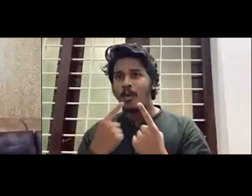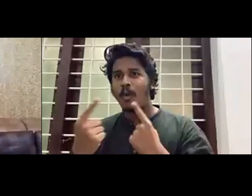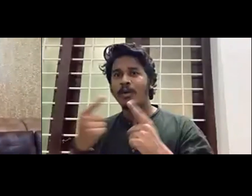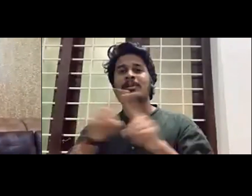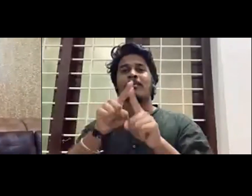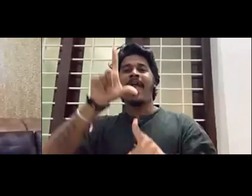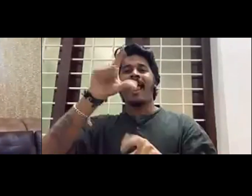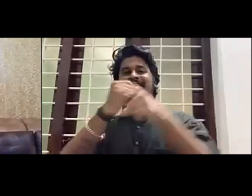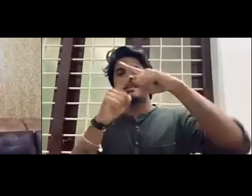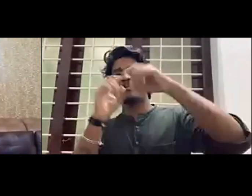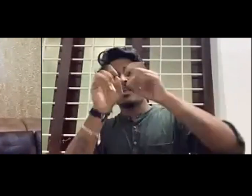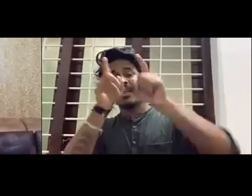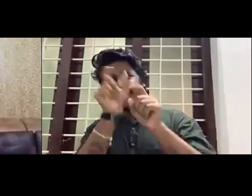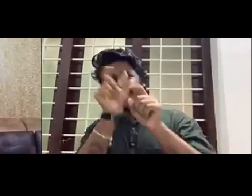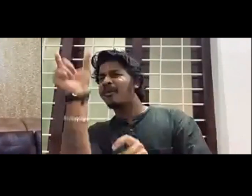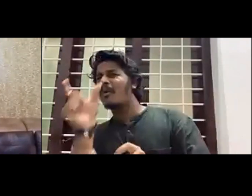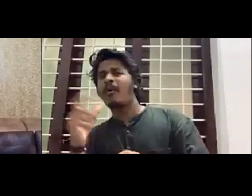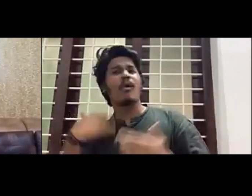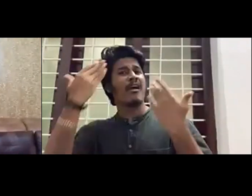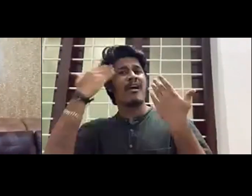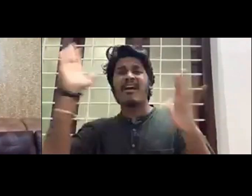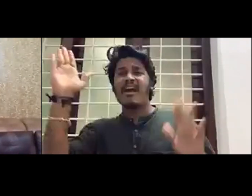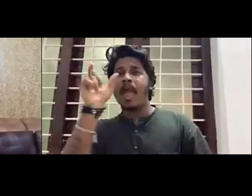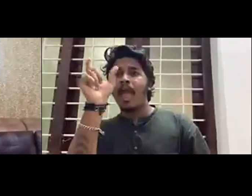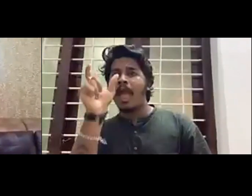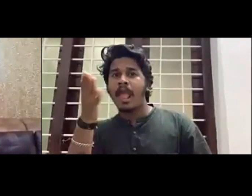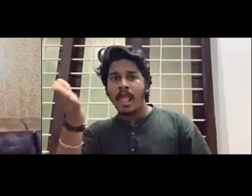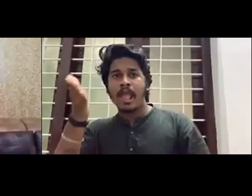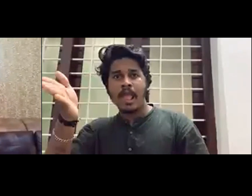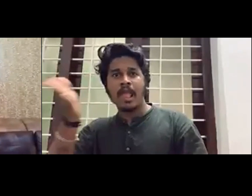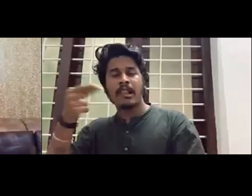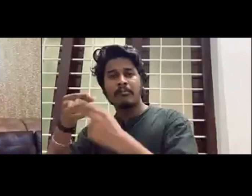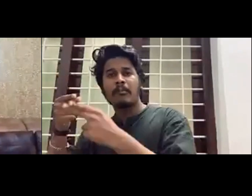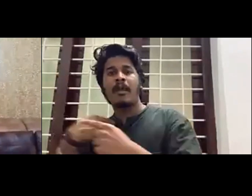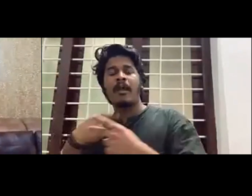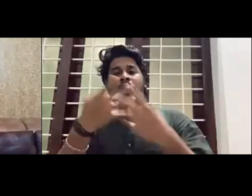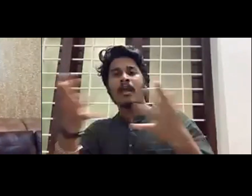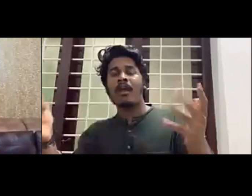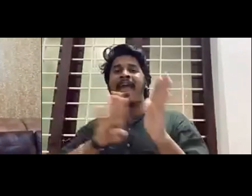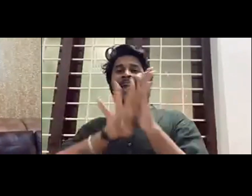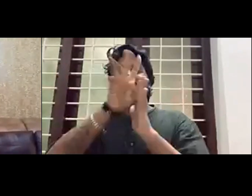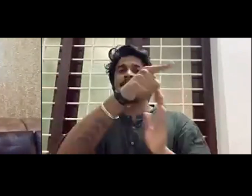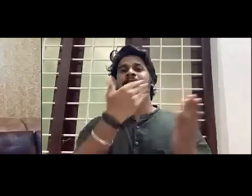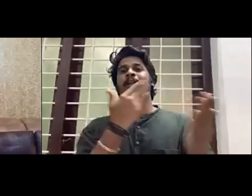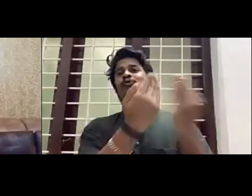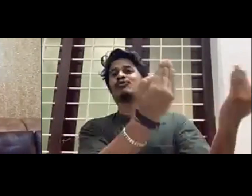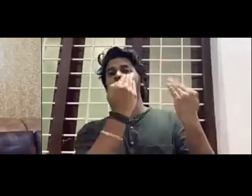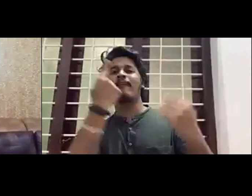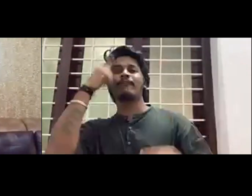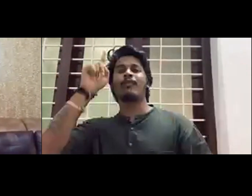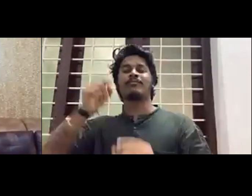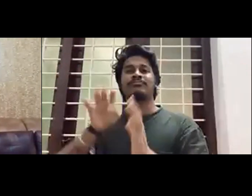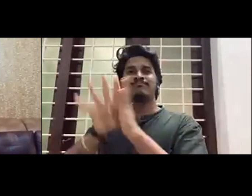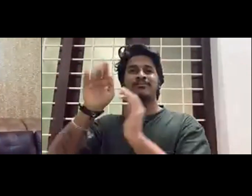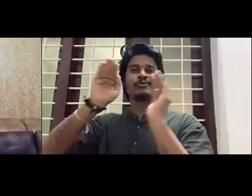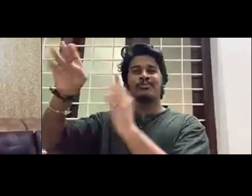many challenges, and when they opened up about themselves, and even in the LGBTQ umbrella, there's so much to know. And here a